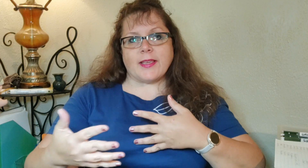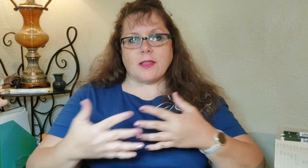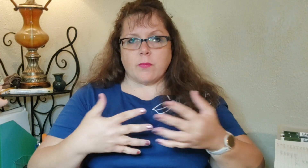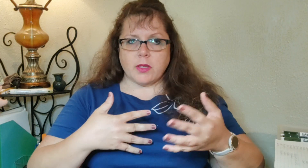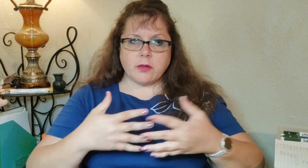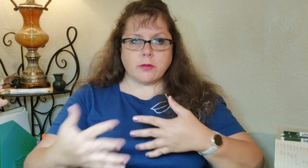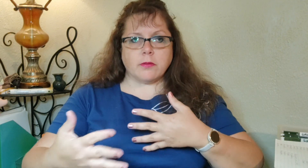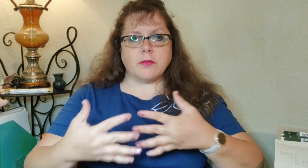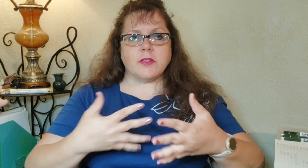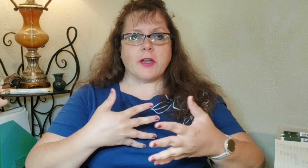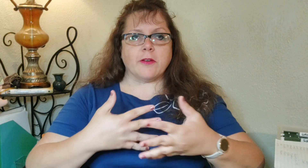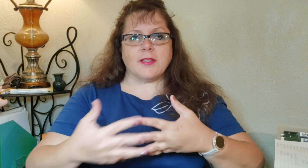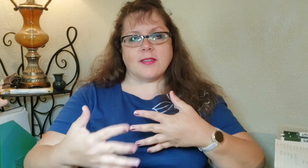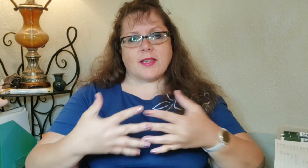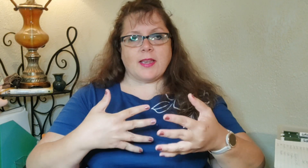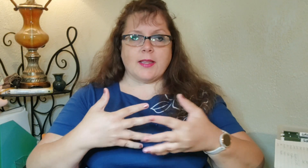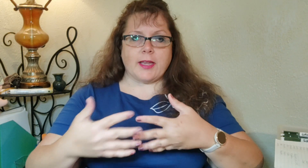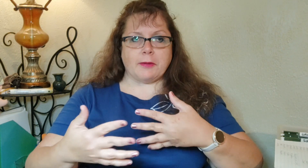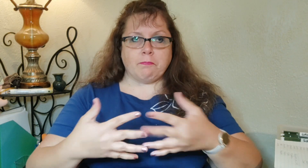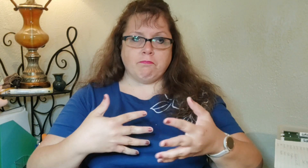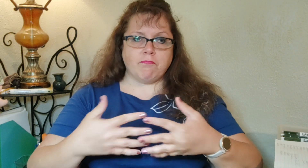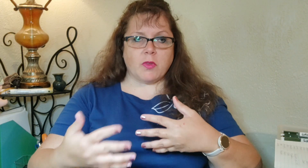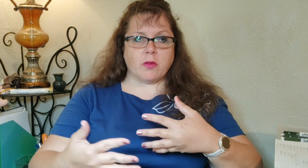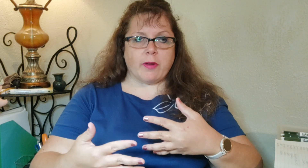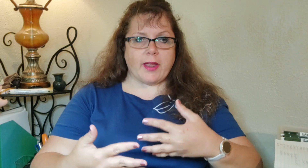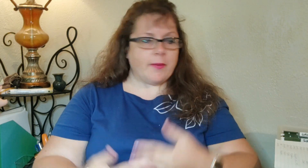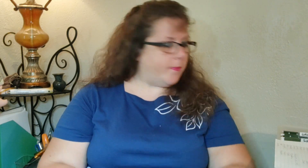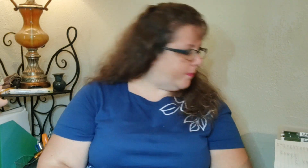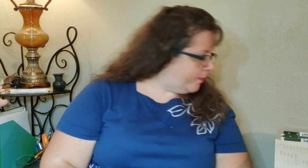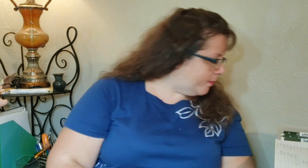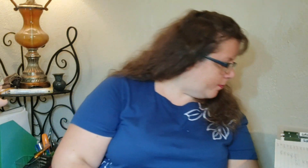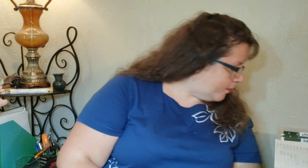in the middle, so this is kind of like gray.